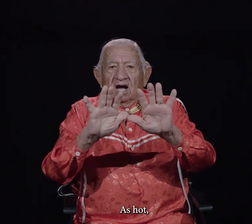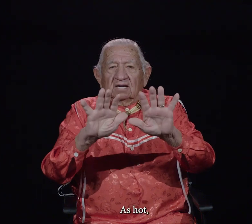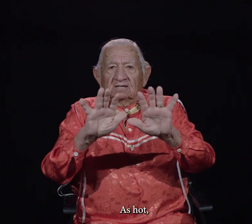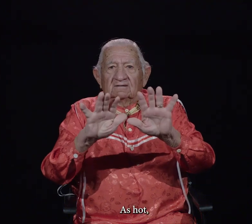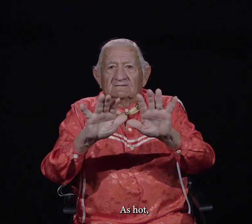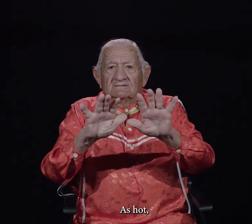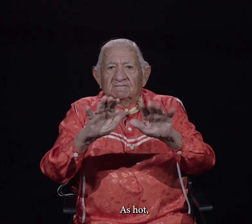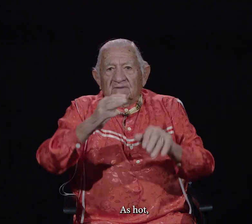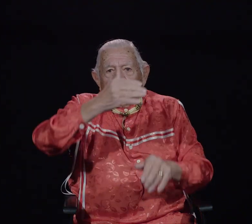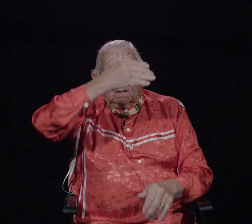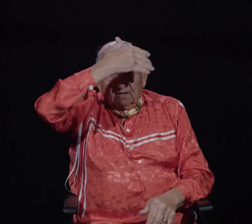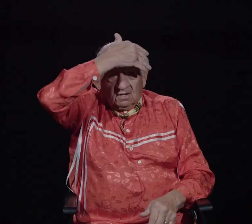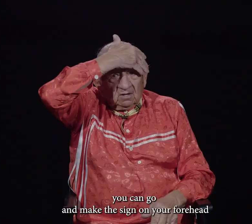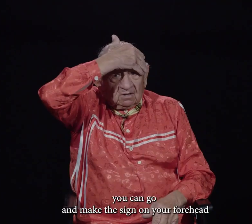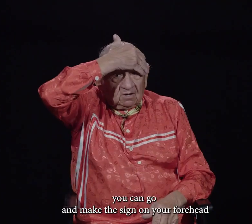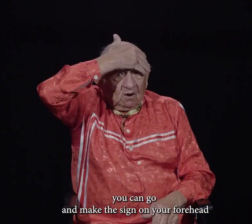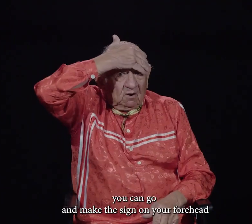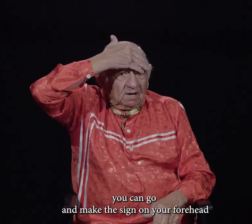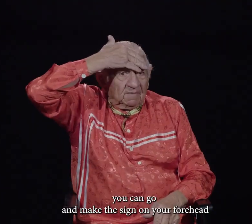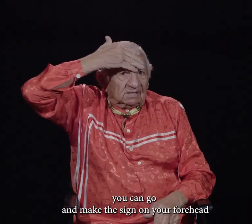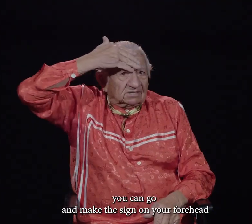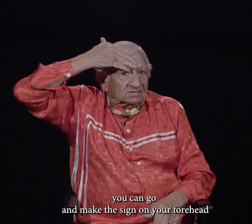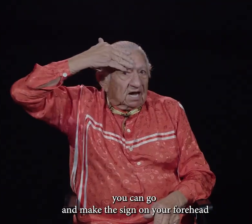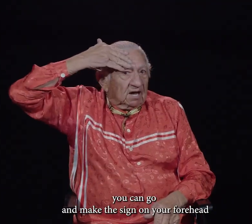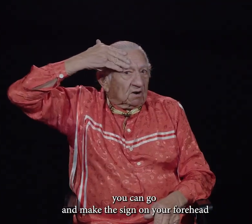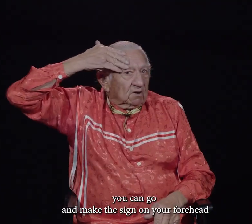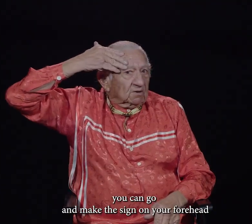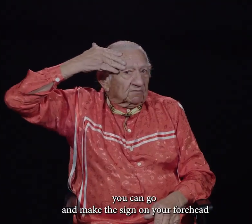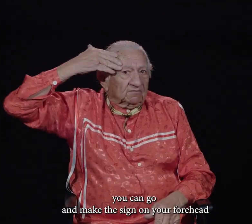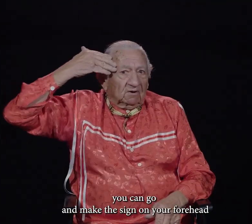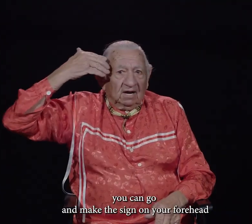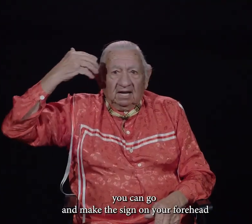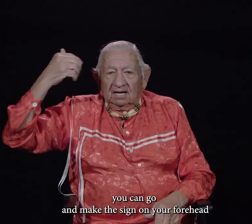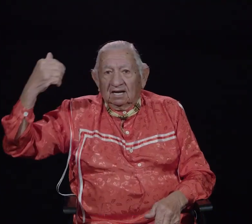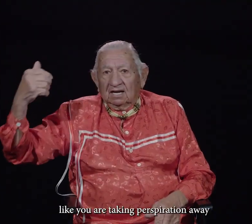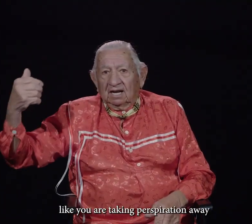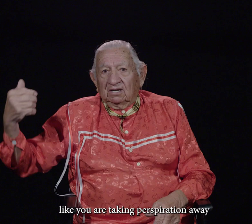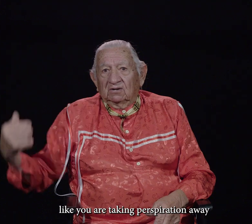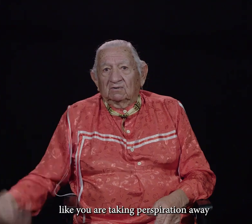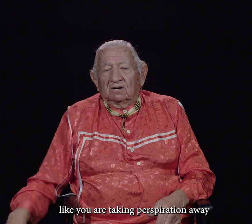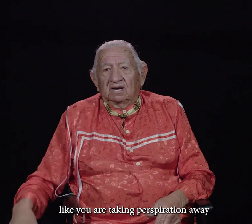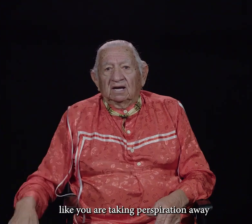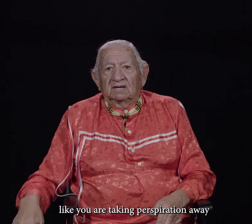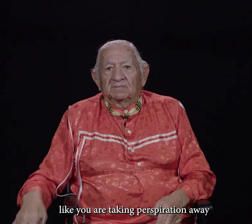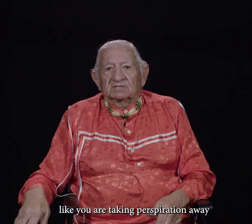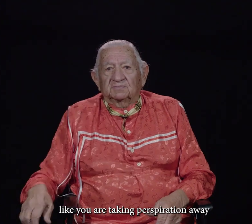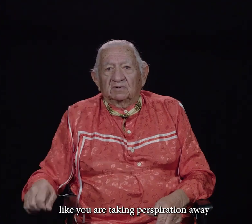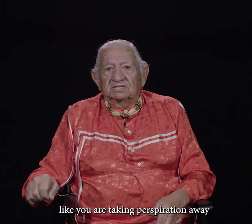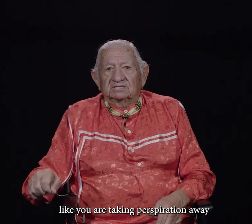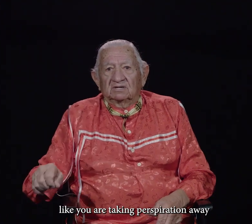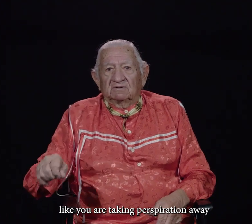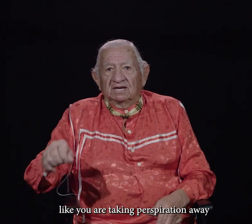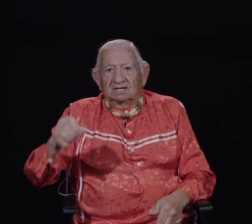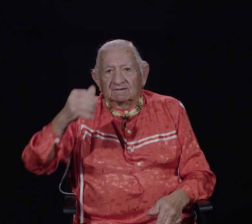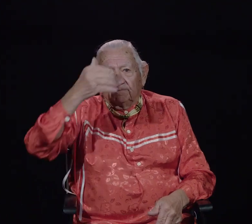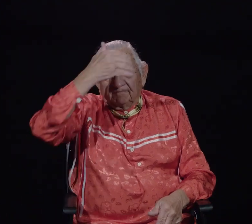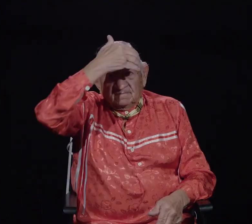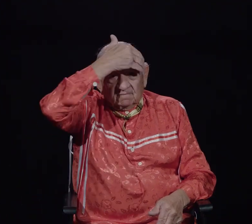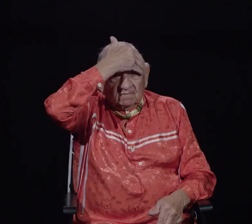hot, you can go and make the sign on your forehead like you are taking perspiration away.